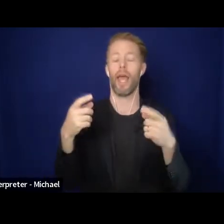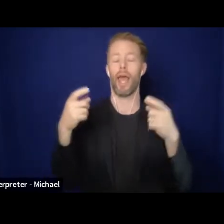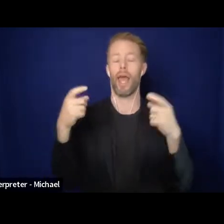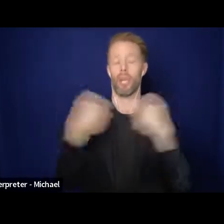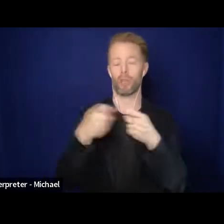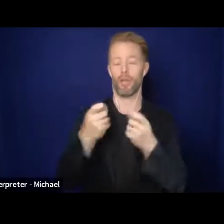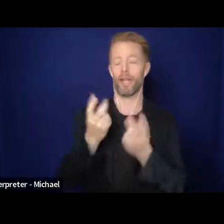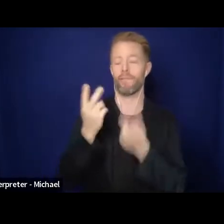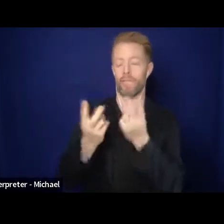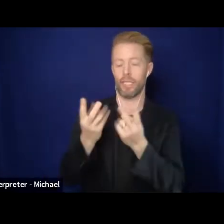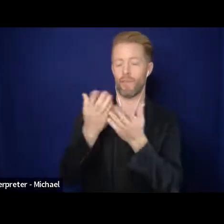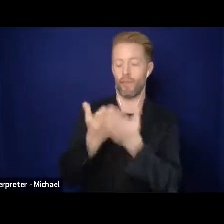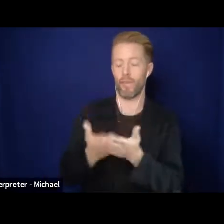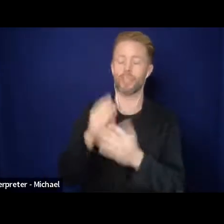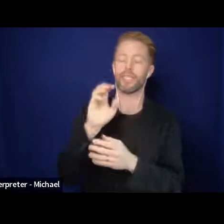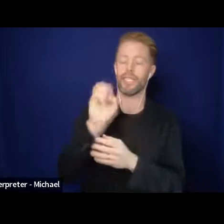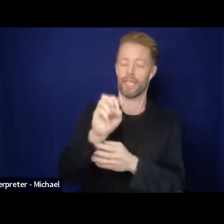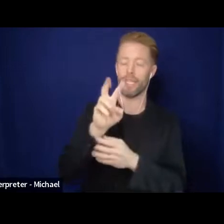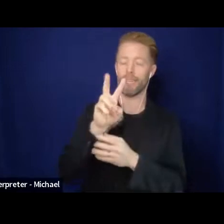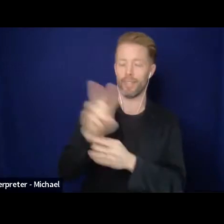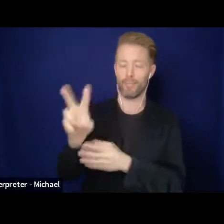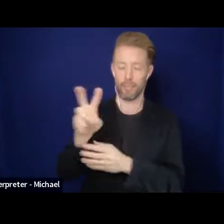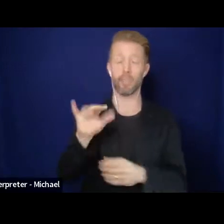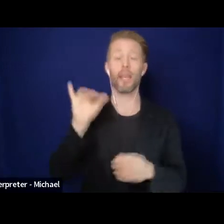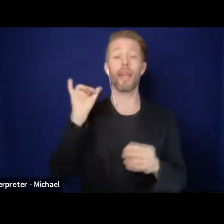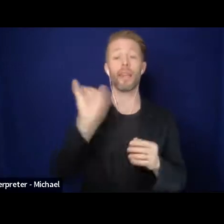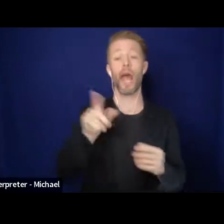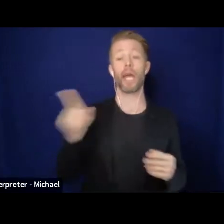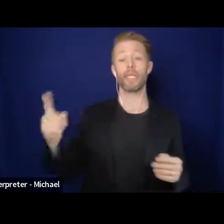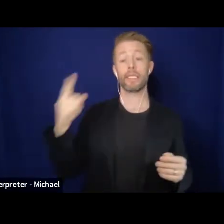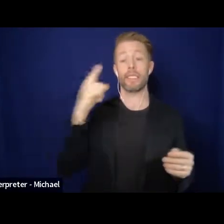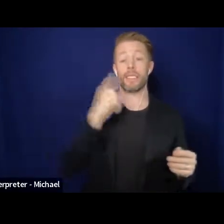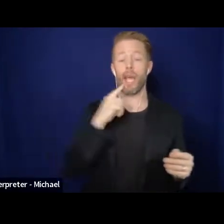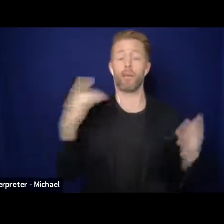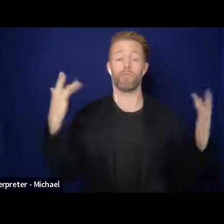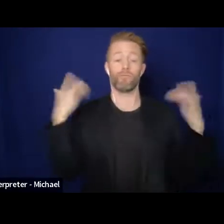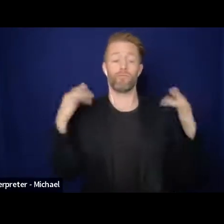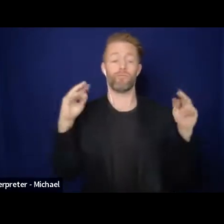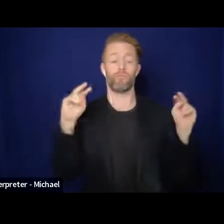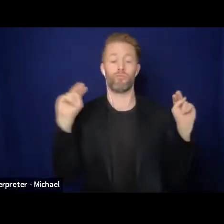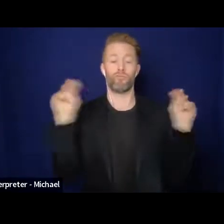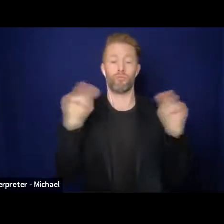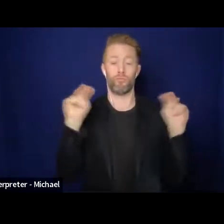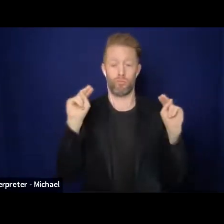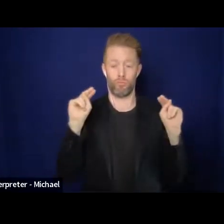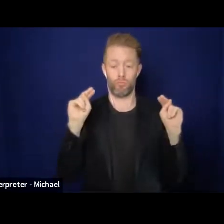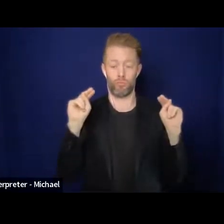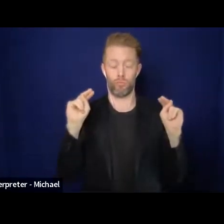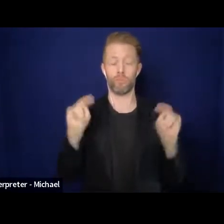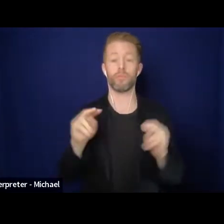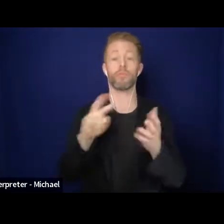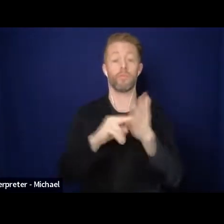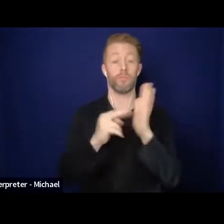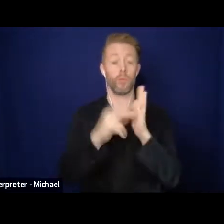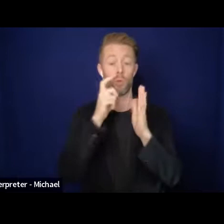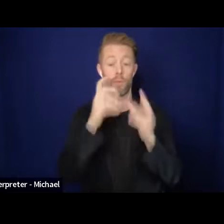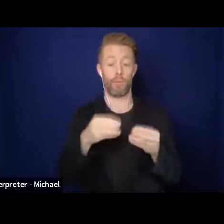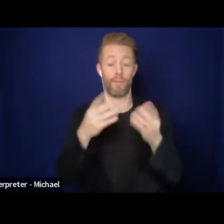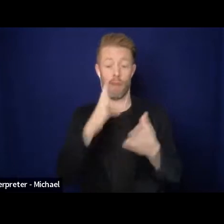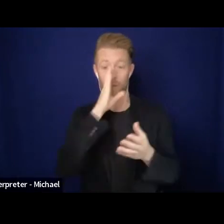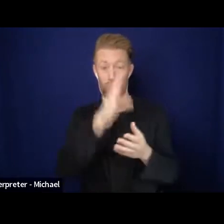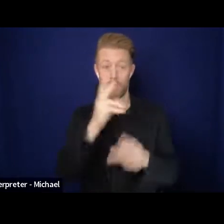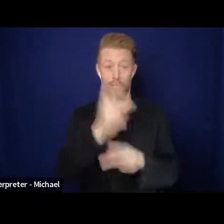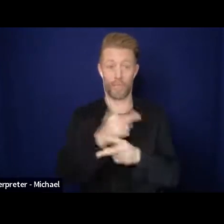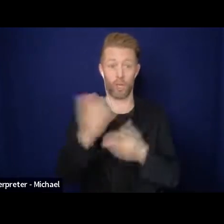like many such policies, purports to be neutral. It's simply a means for people who are providing direct care